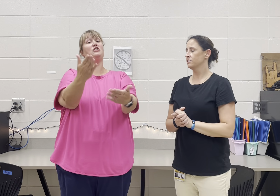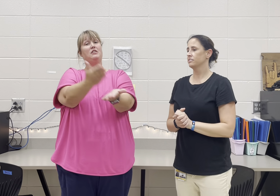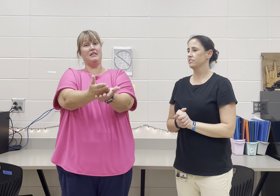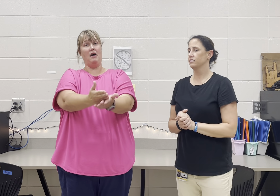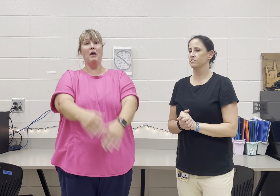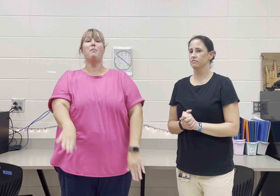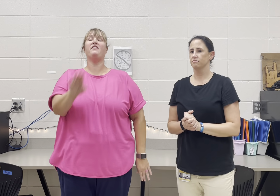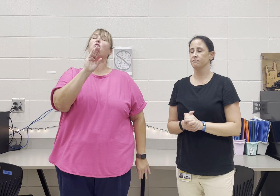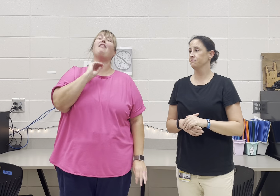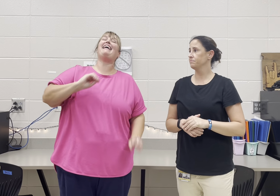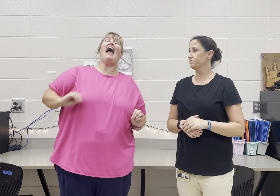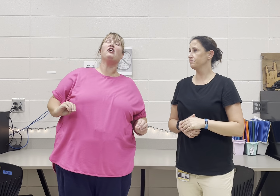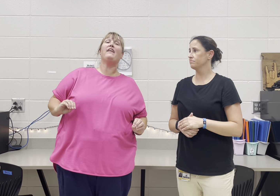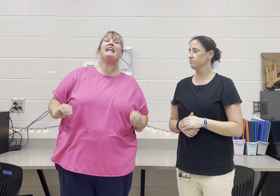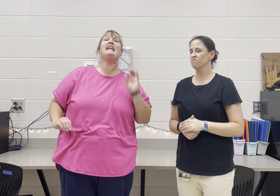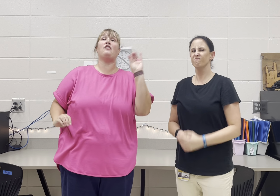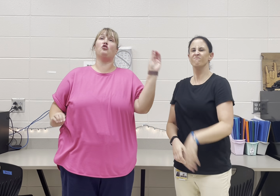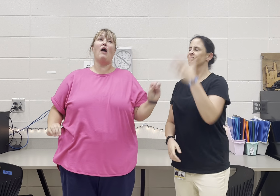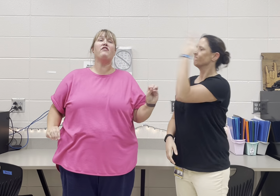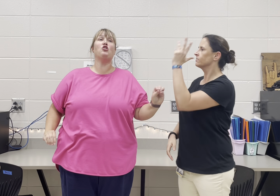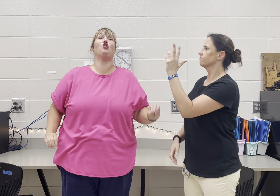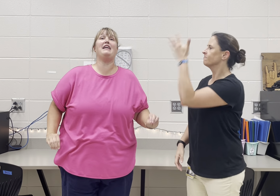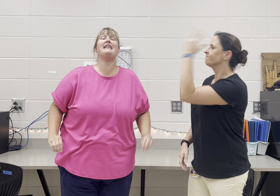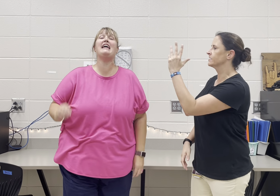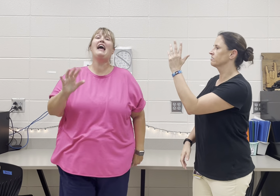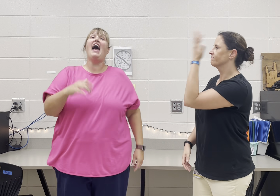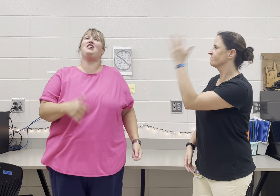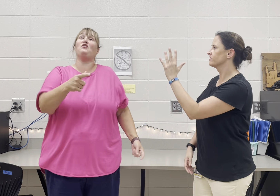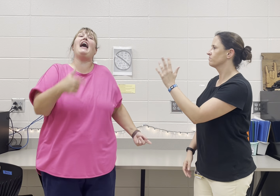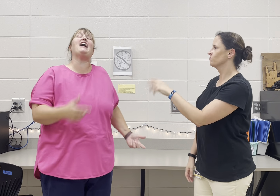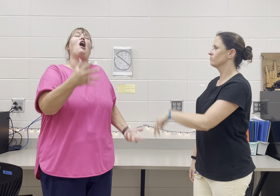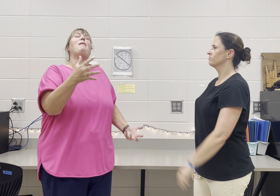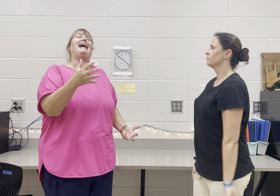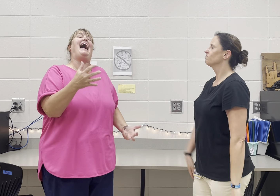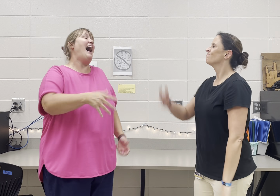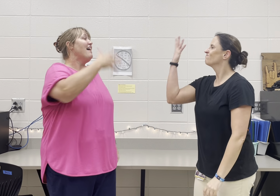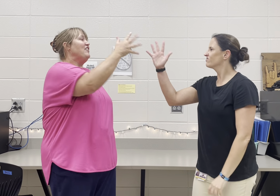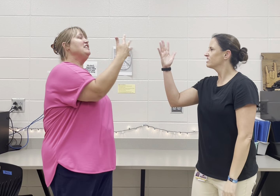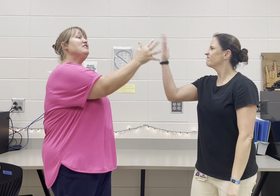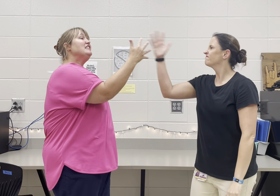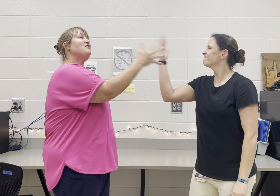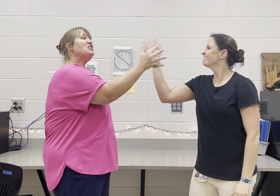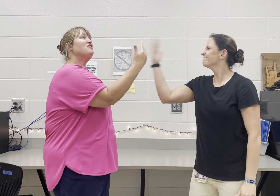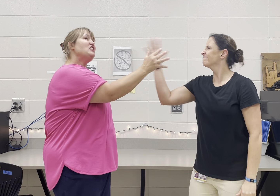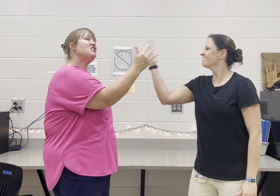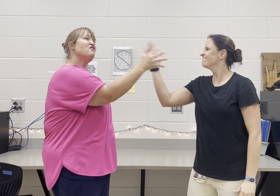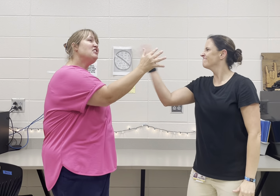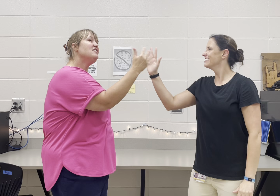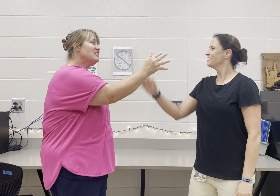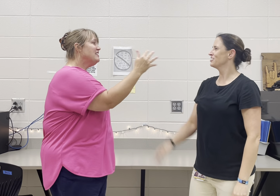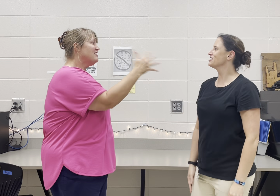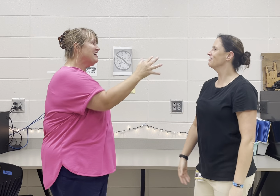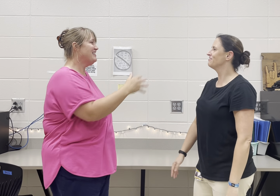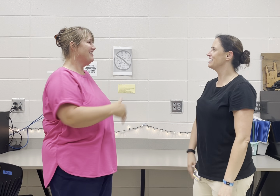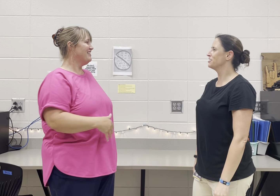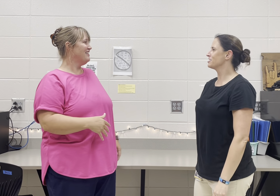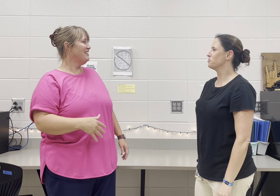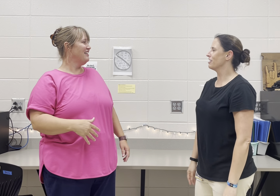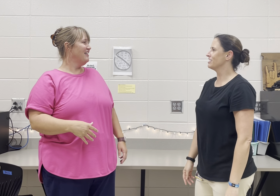you to stop. But if you were like aggravated and they're driving you crazy and you're like, oh my God. There's a video somewhere of us